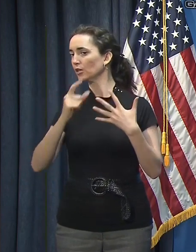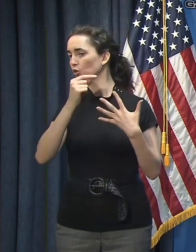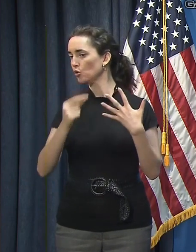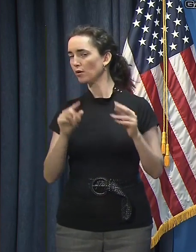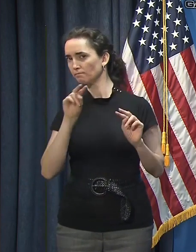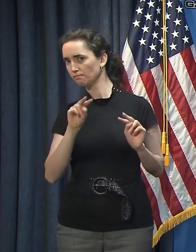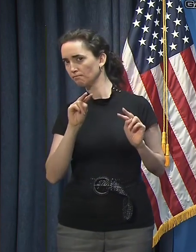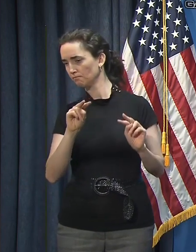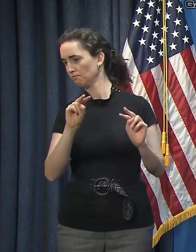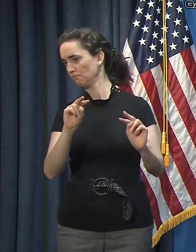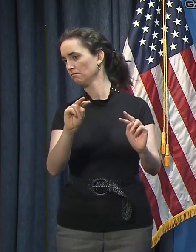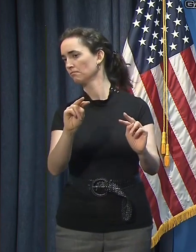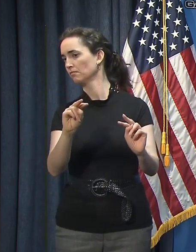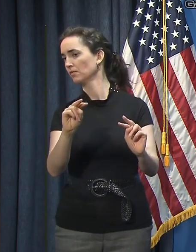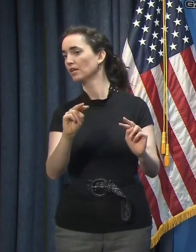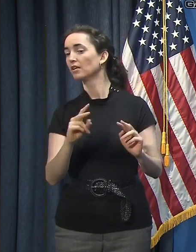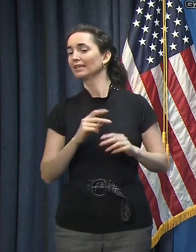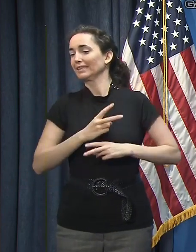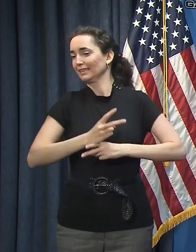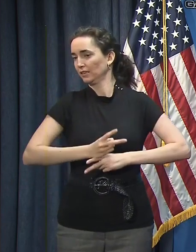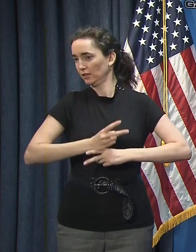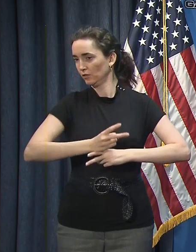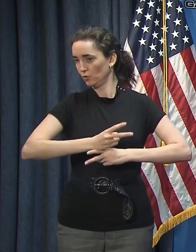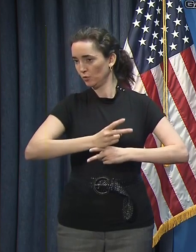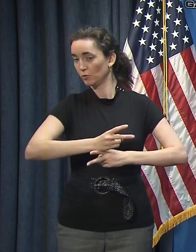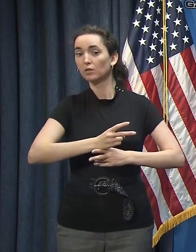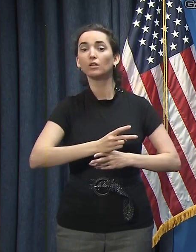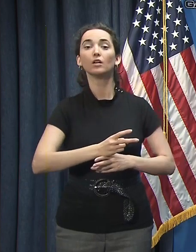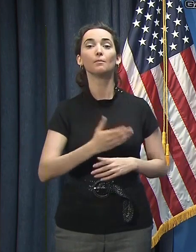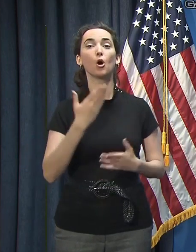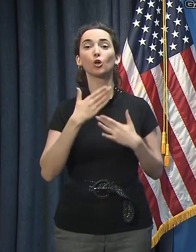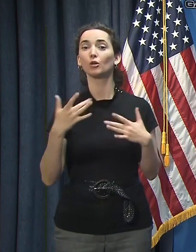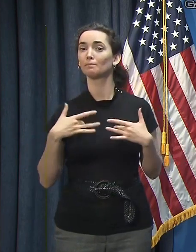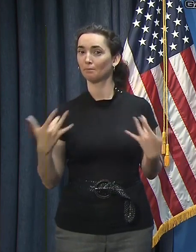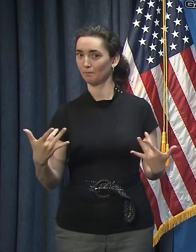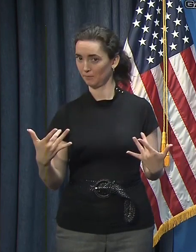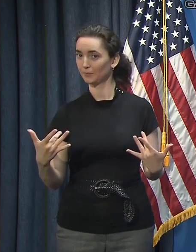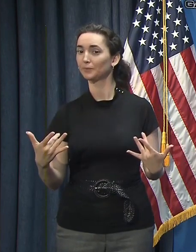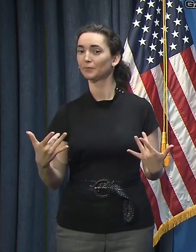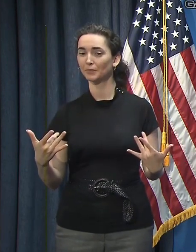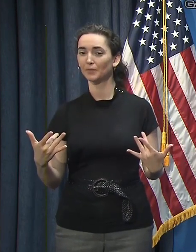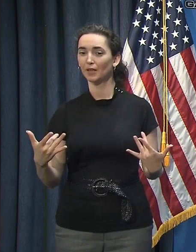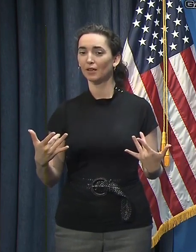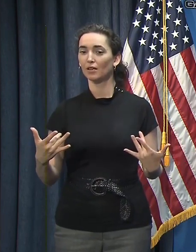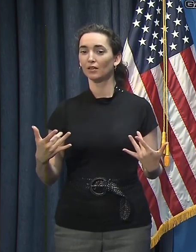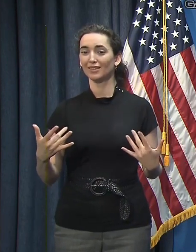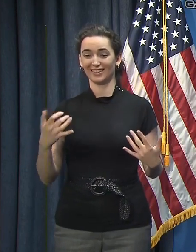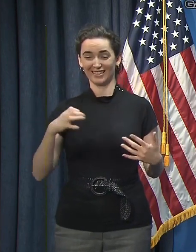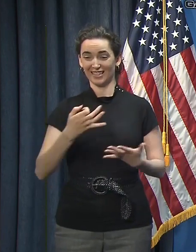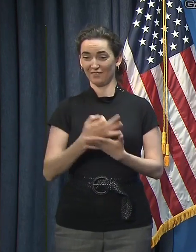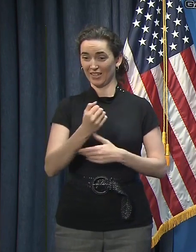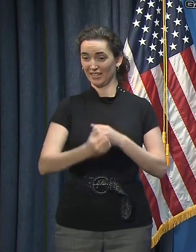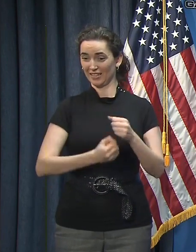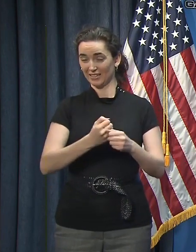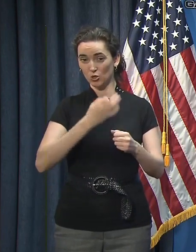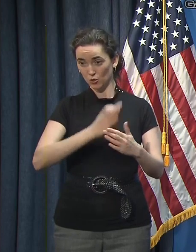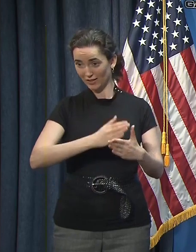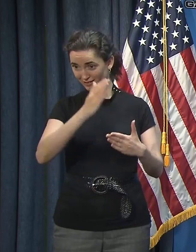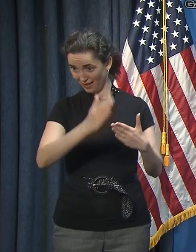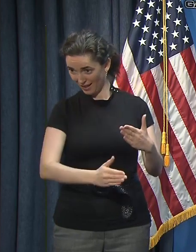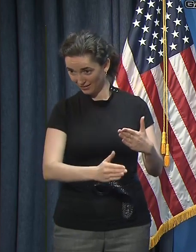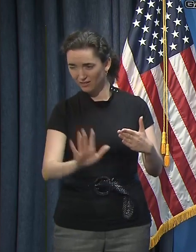things that are fiscally prudent. The good news for us as we finish up the current fiscal year, as you